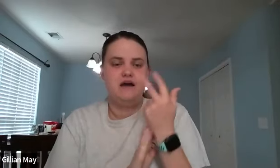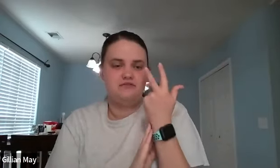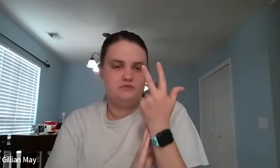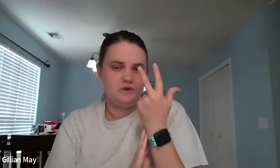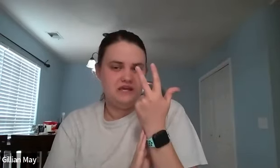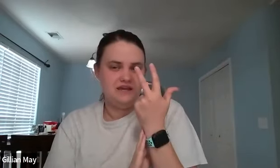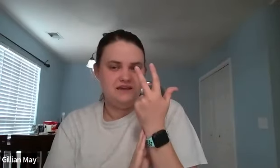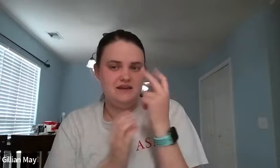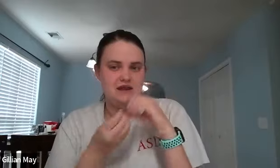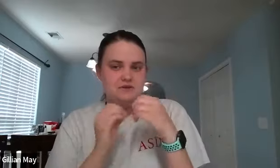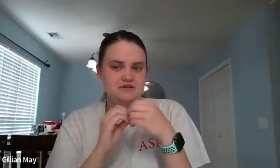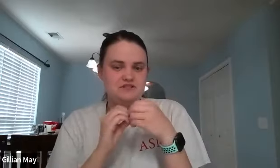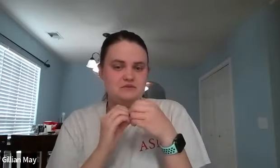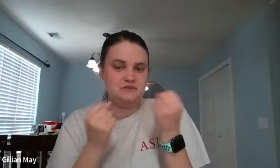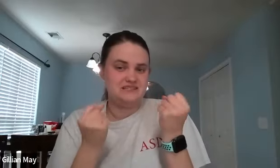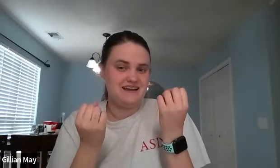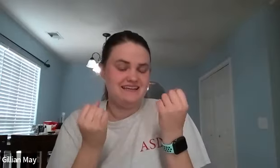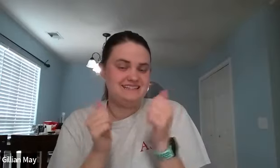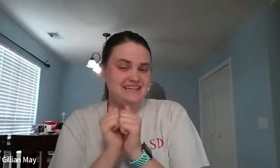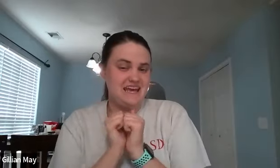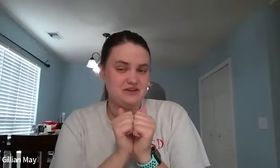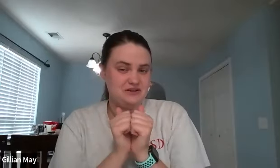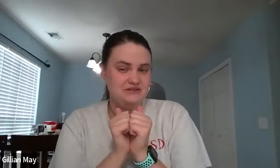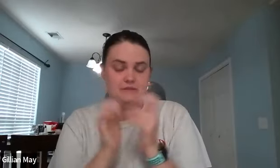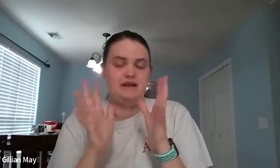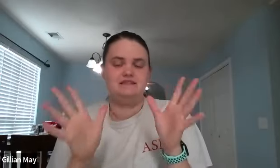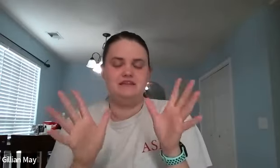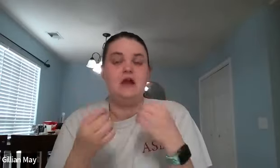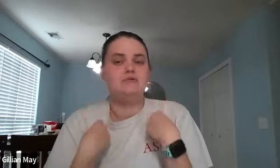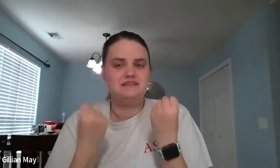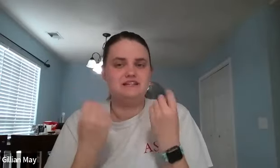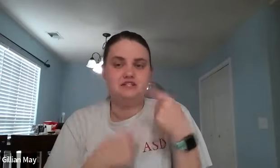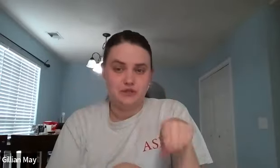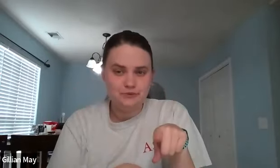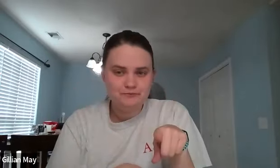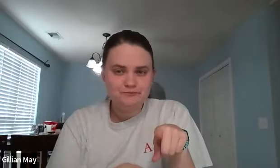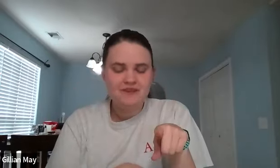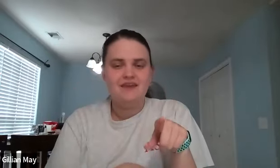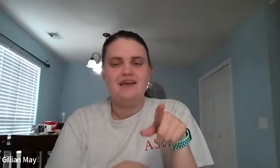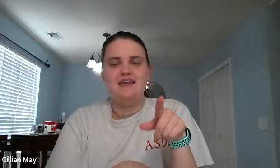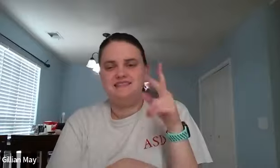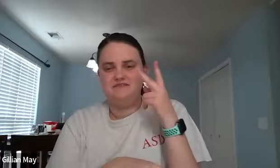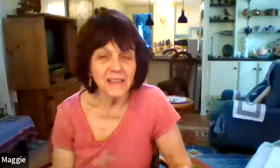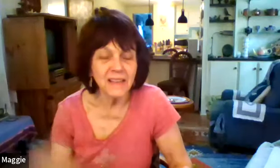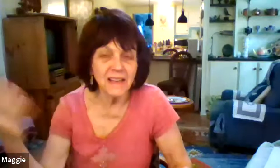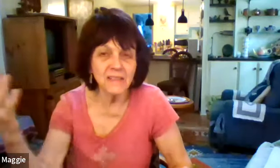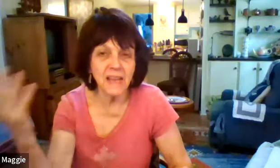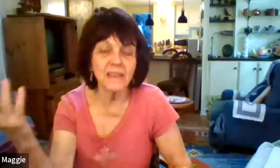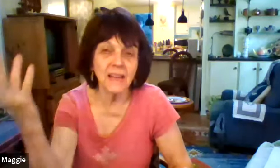have 3 numbers we'll sign together. I mean, not sign together. I will sign to you. And Can I say that I